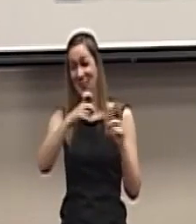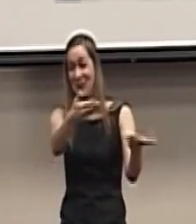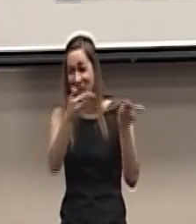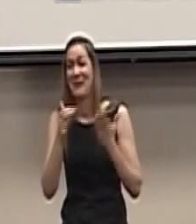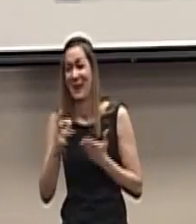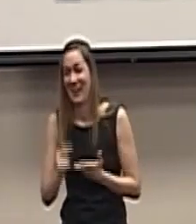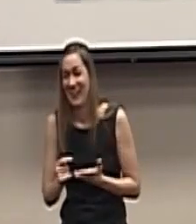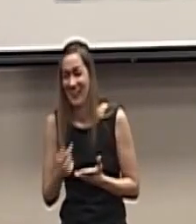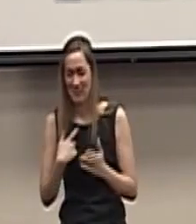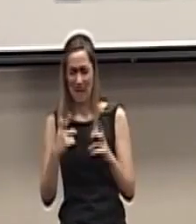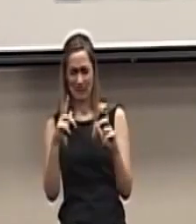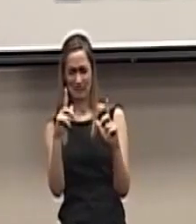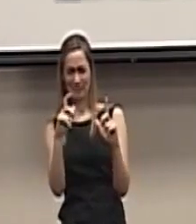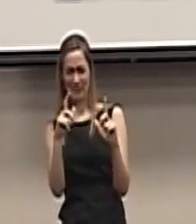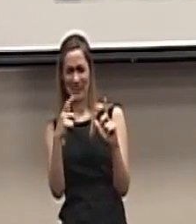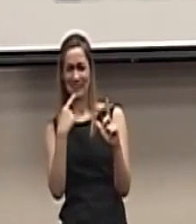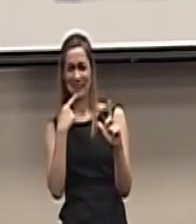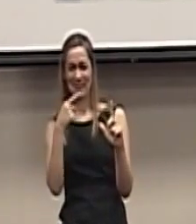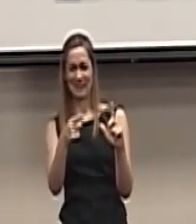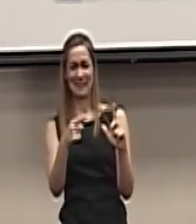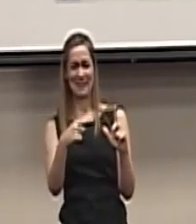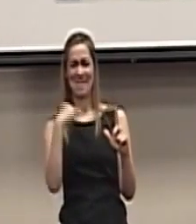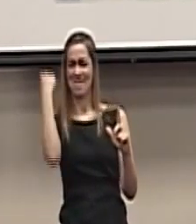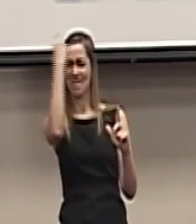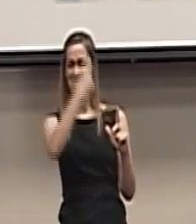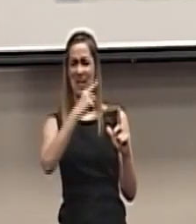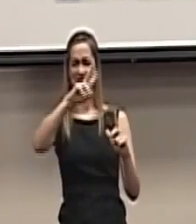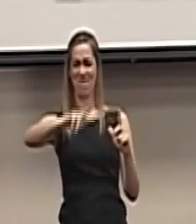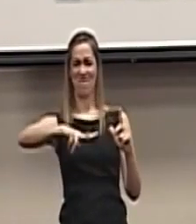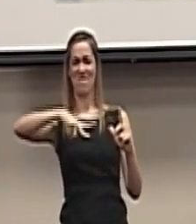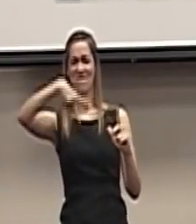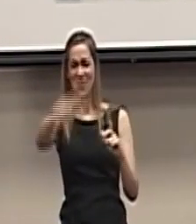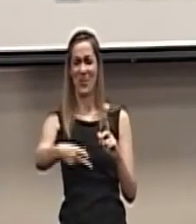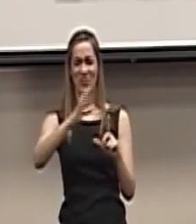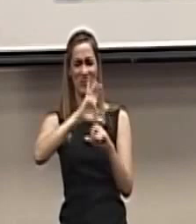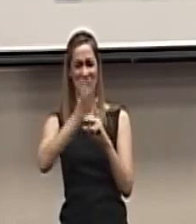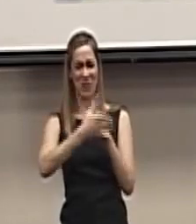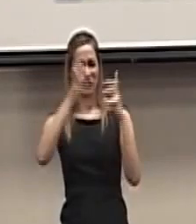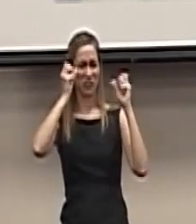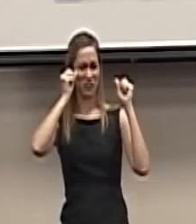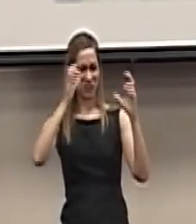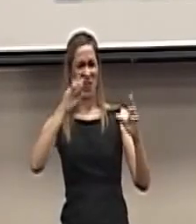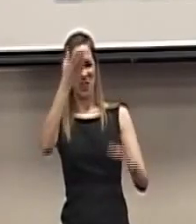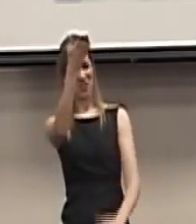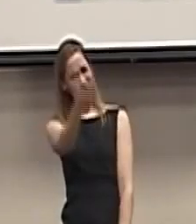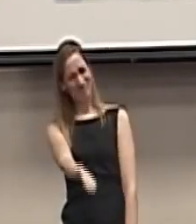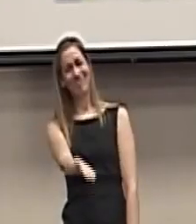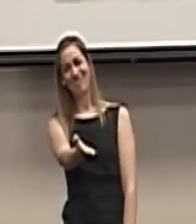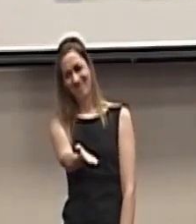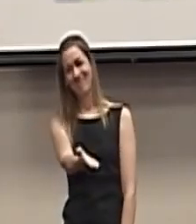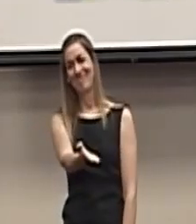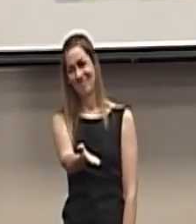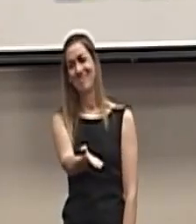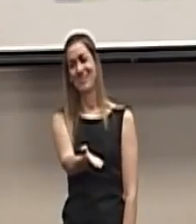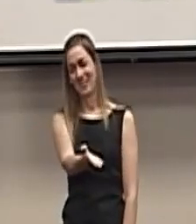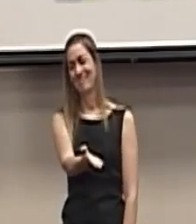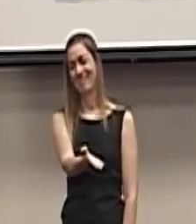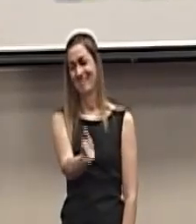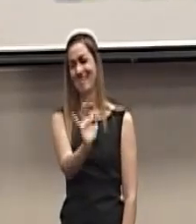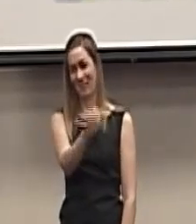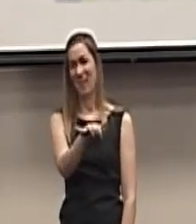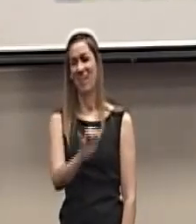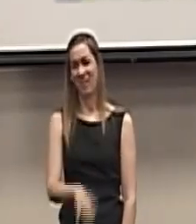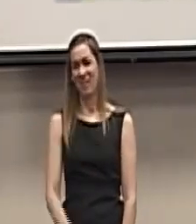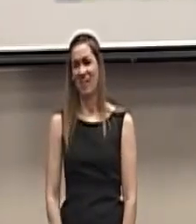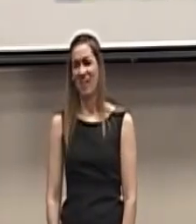picture. Because I said, this is the face of reverse culture shock right here. I mean, this is it. But as I did that, there's so many tendencies in my